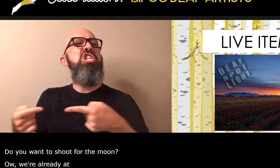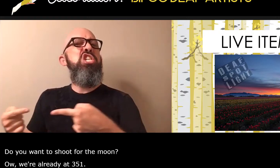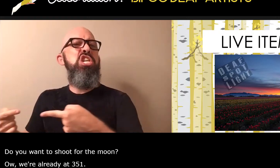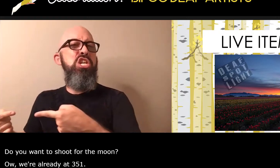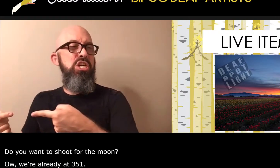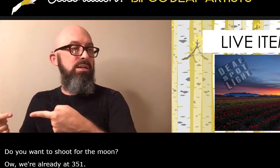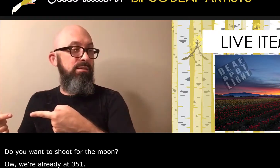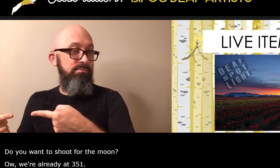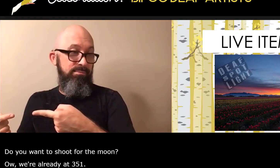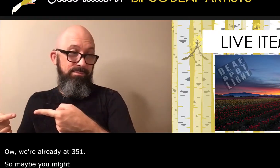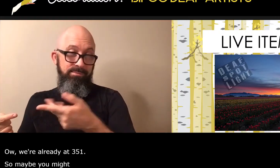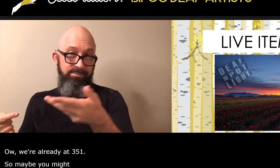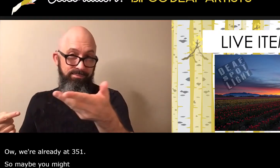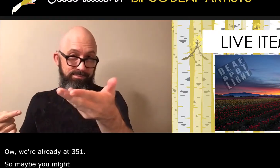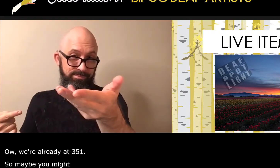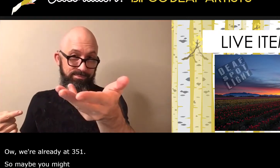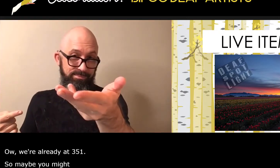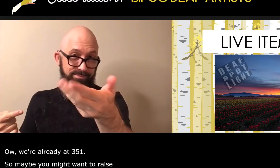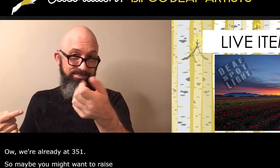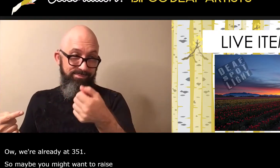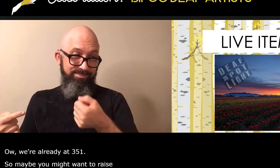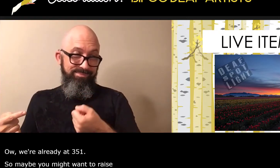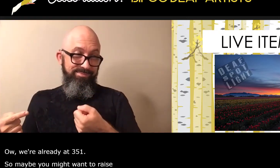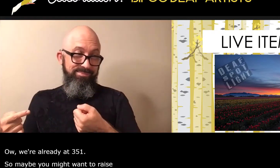might want to raise it good.